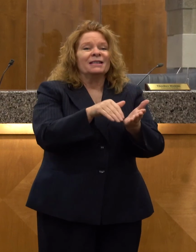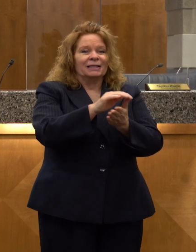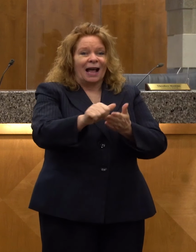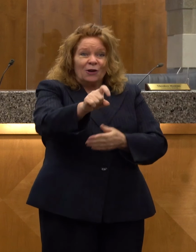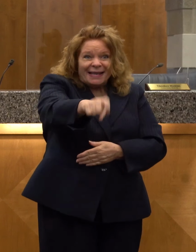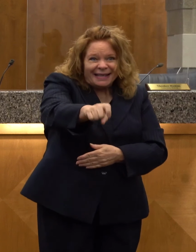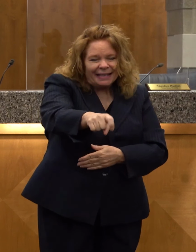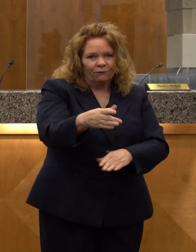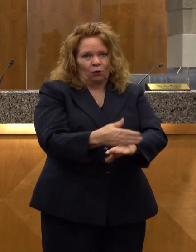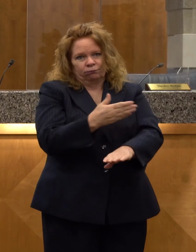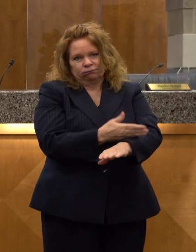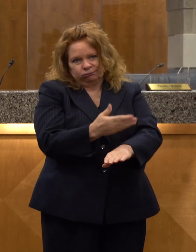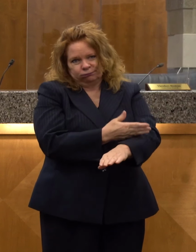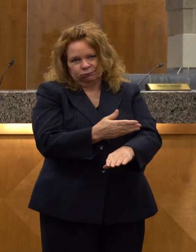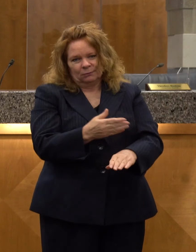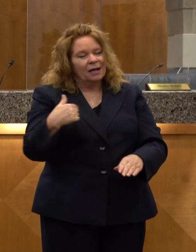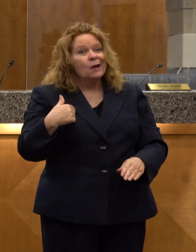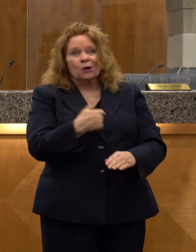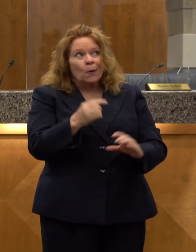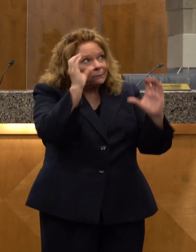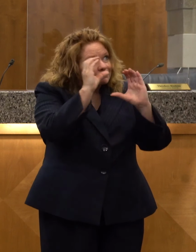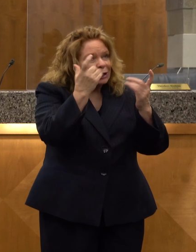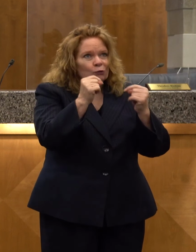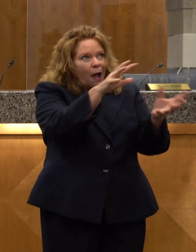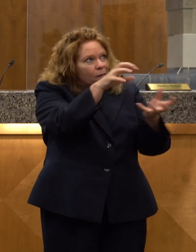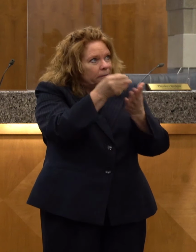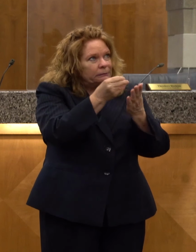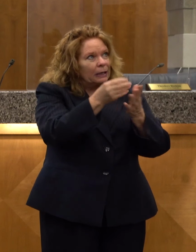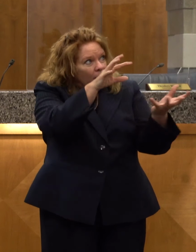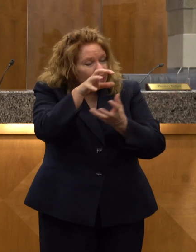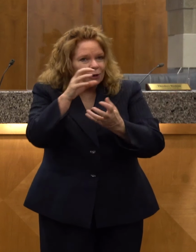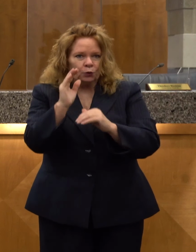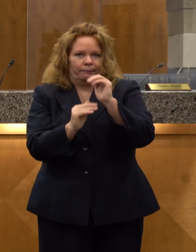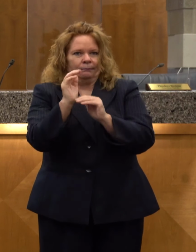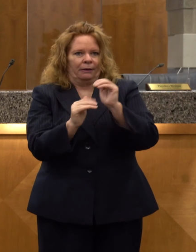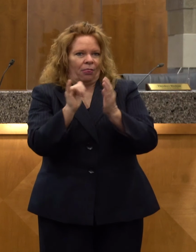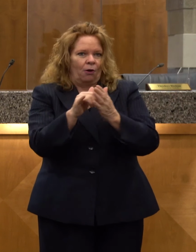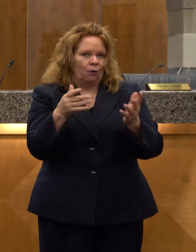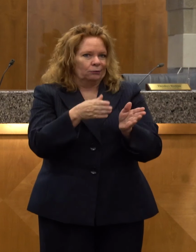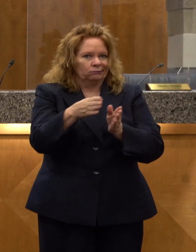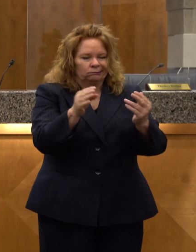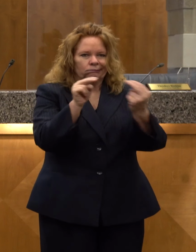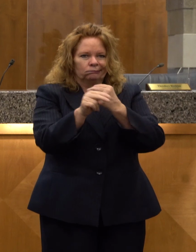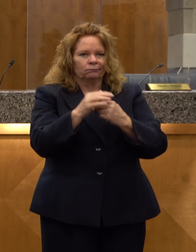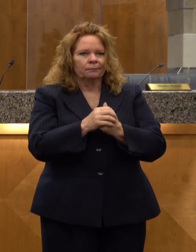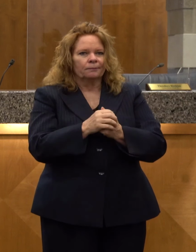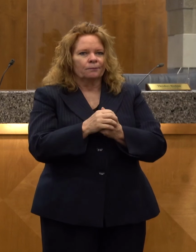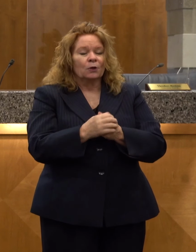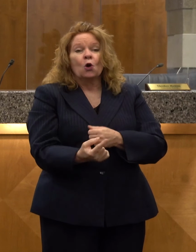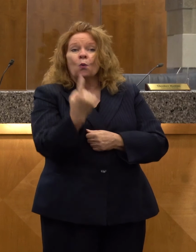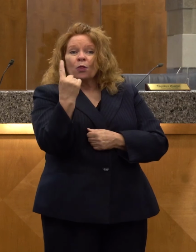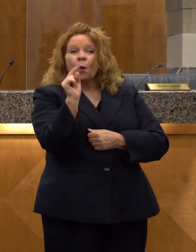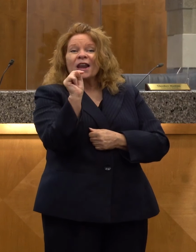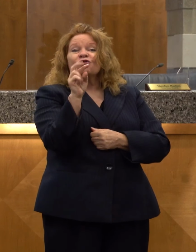County, and we continue seeking funds to rebuild our infrastructure. With the $1